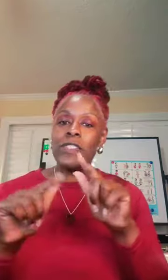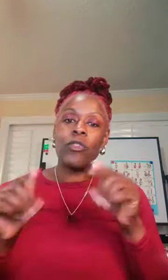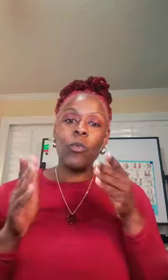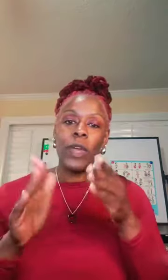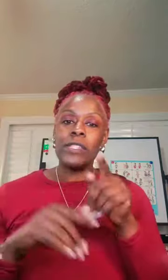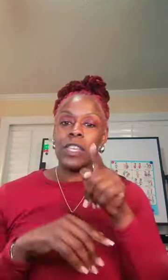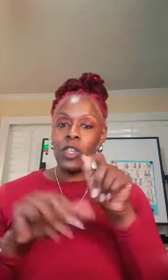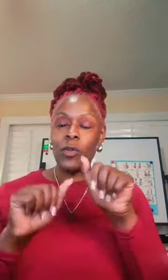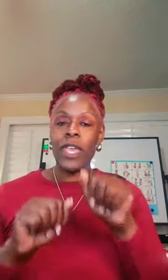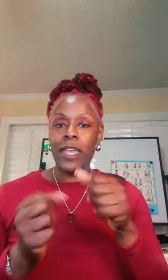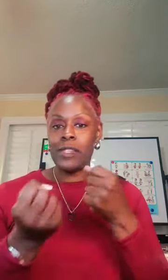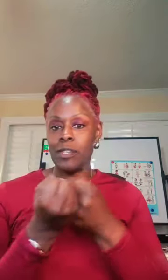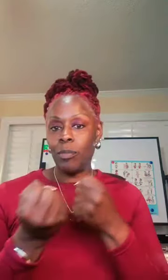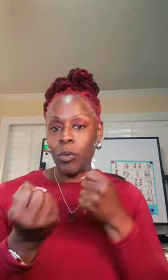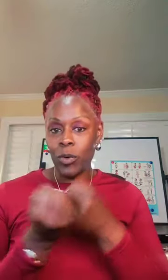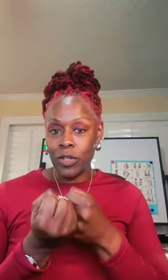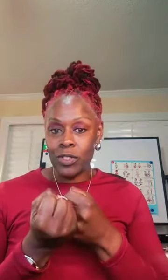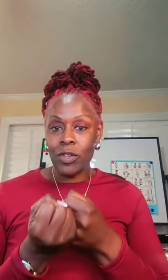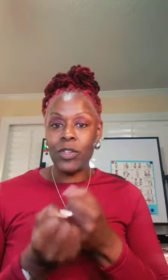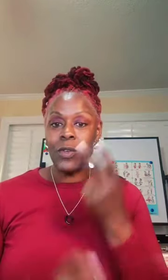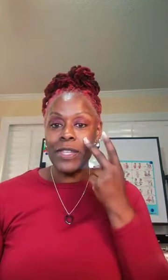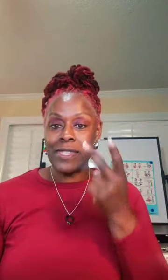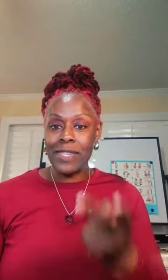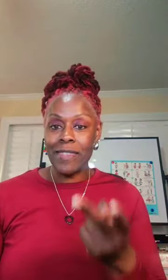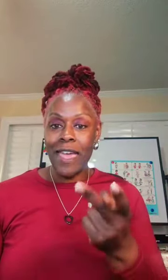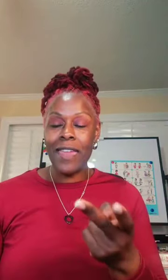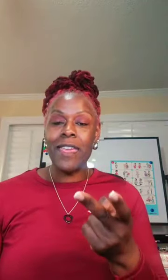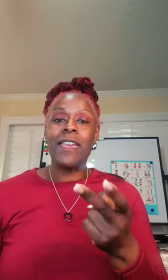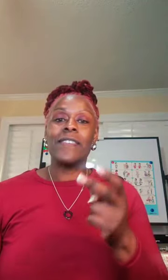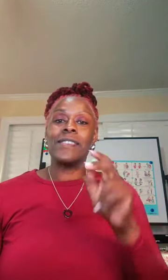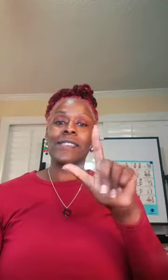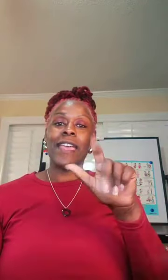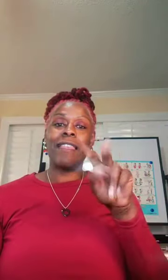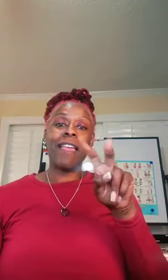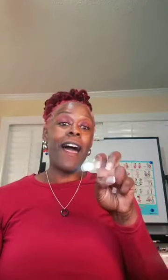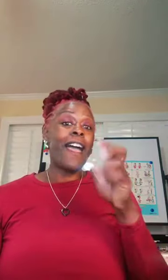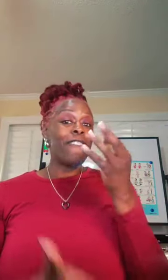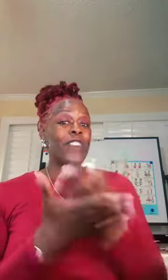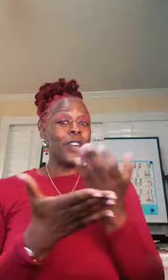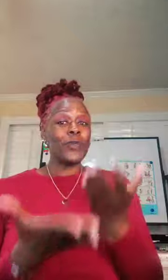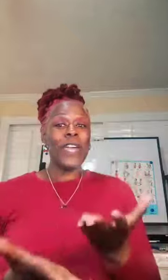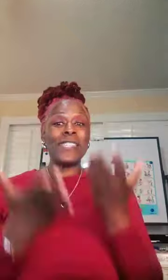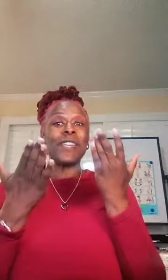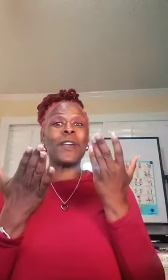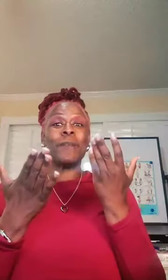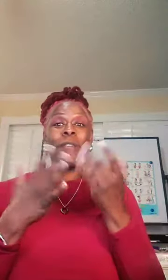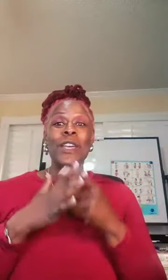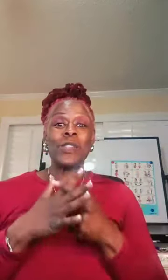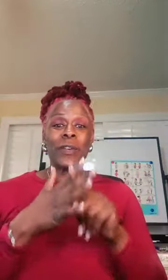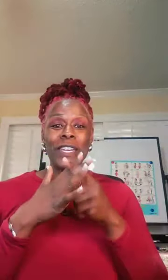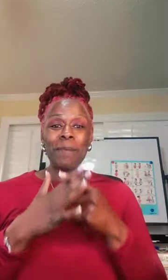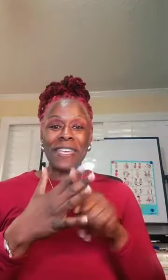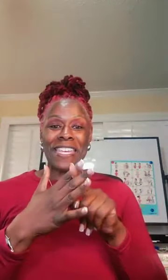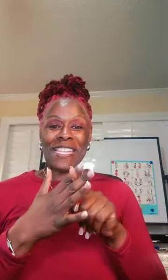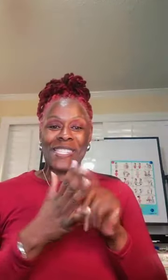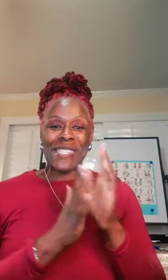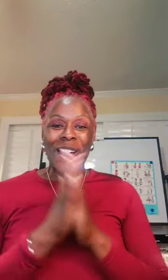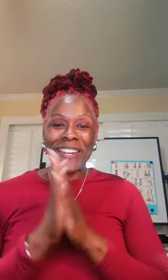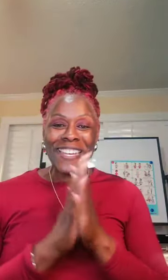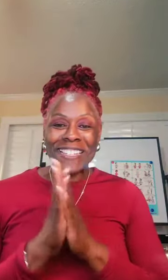different ways that you can support. So you can see that this is a live fundraiser. So we're going to be getting started. Let's